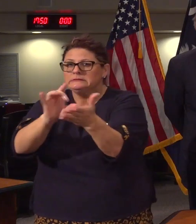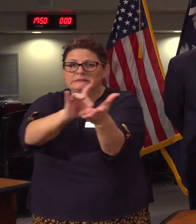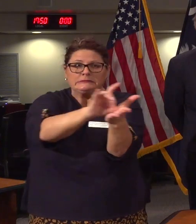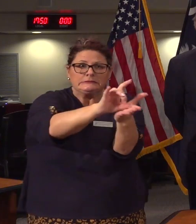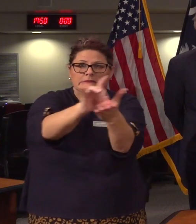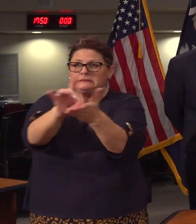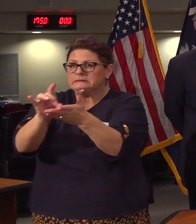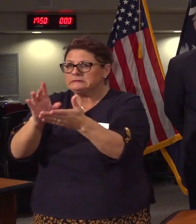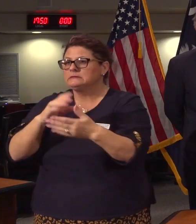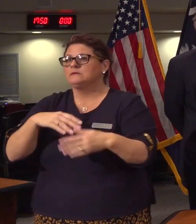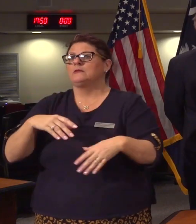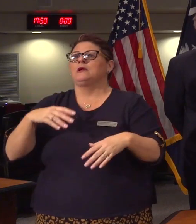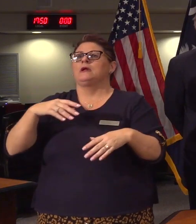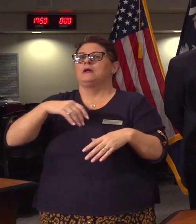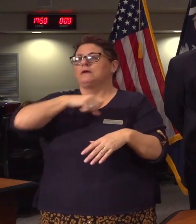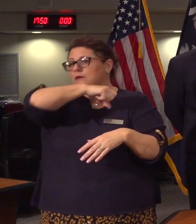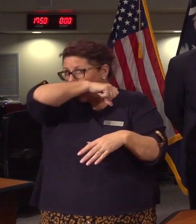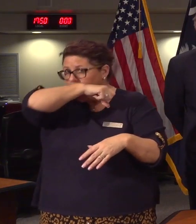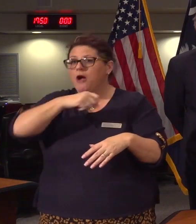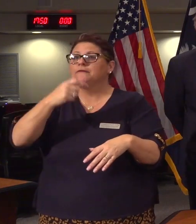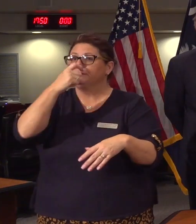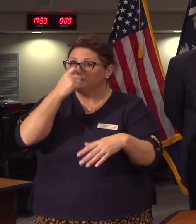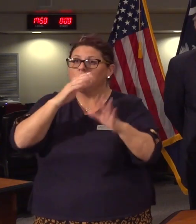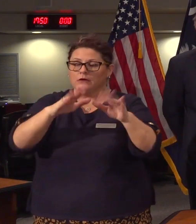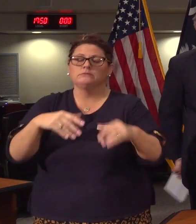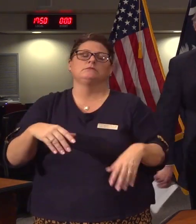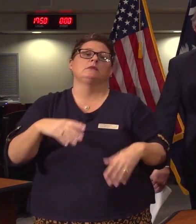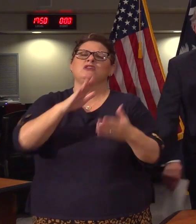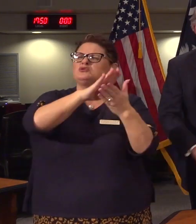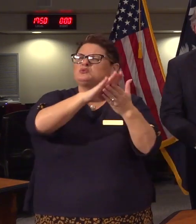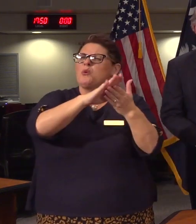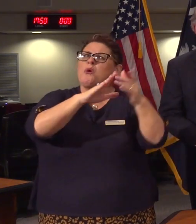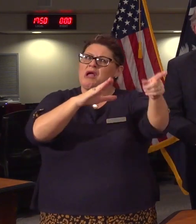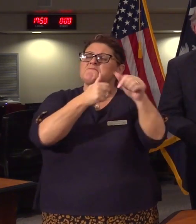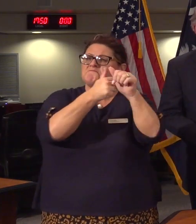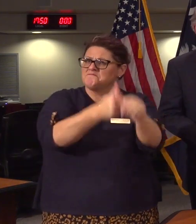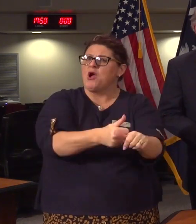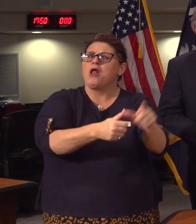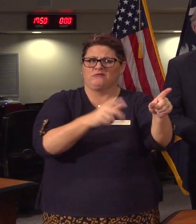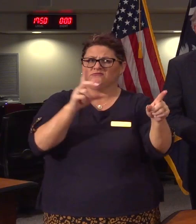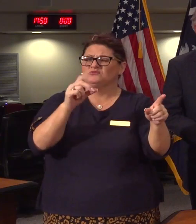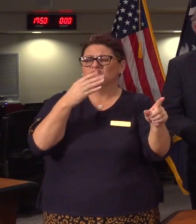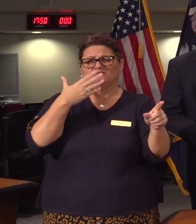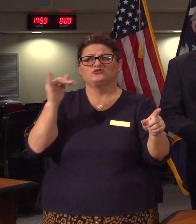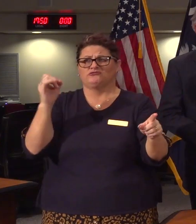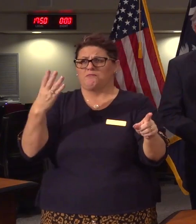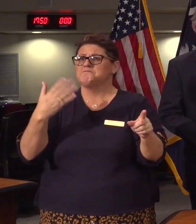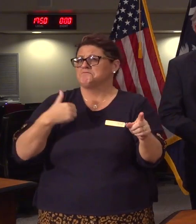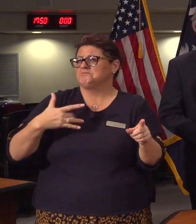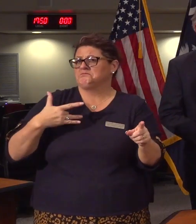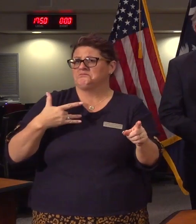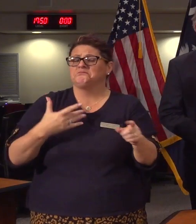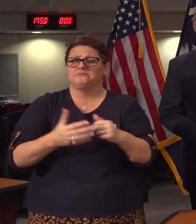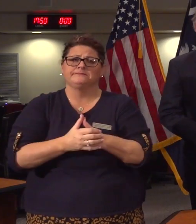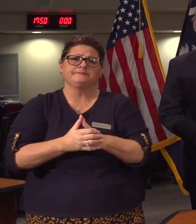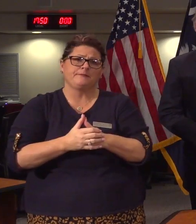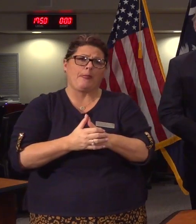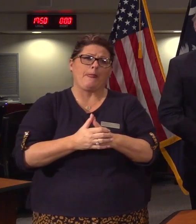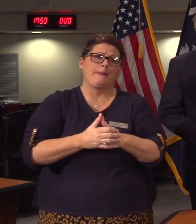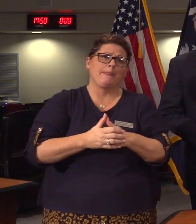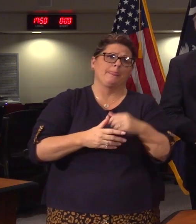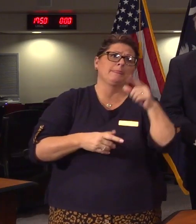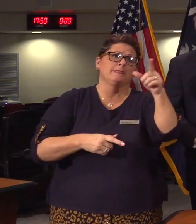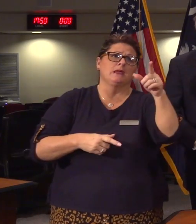those guidelines, and schools are doing that all the time and are doing a very good job of it, I think. So in terms of